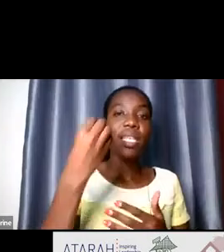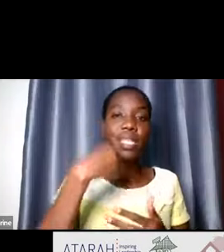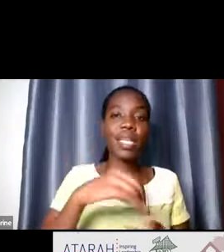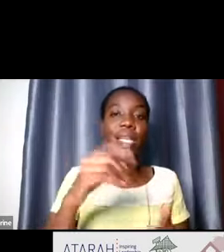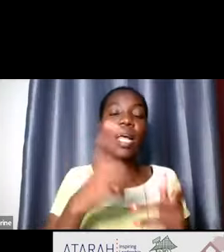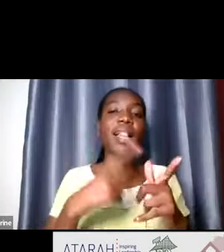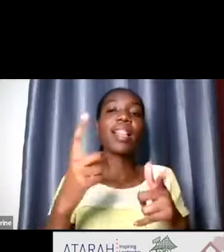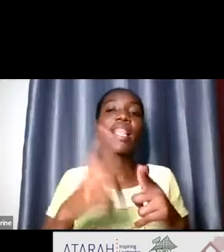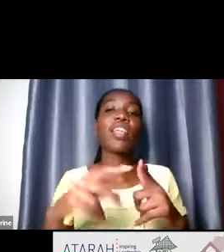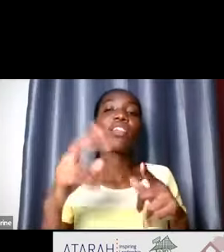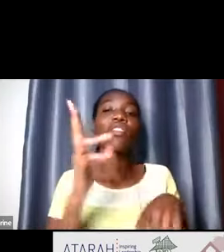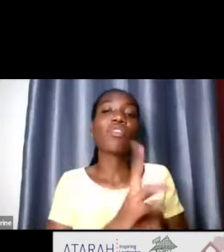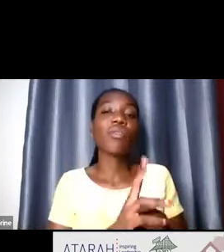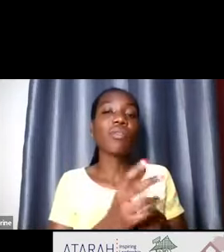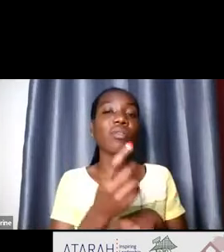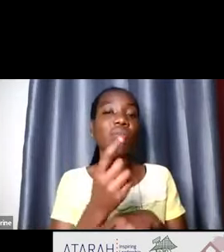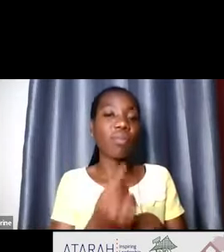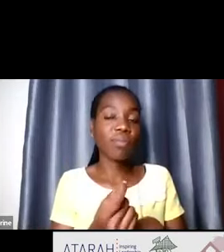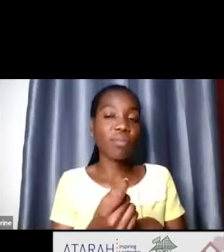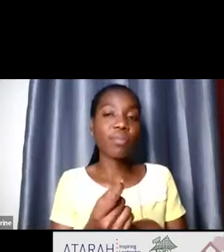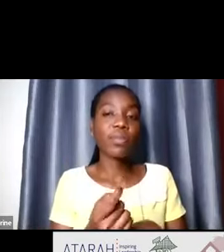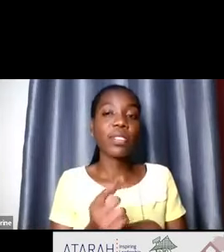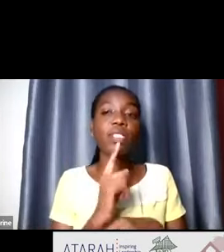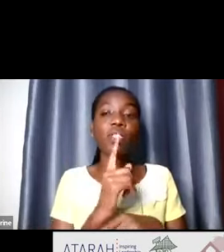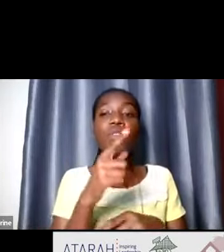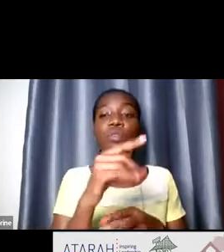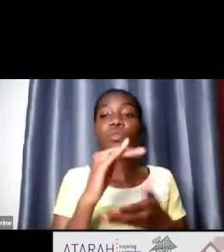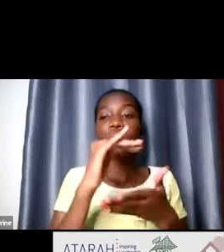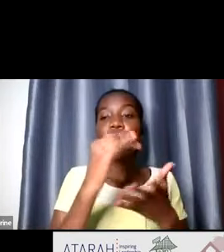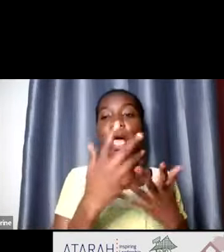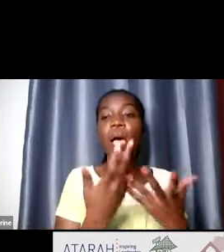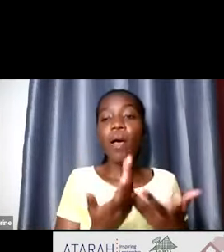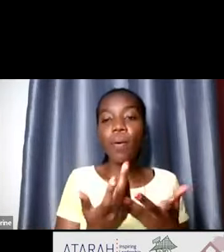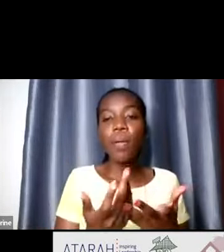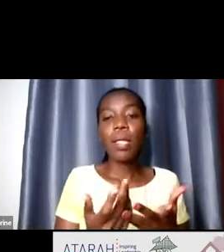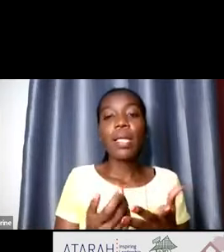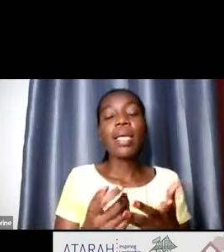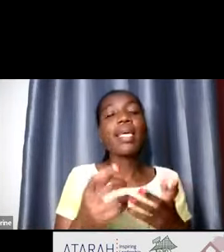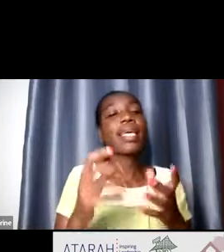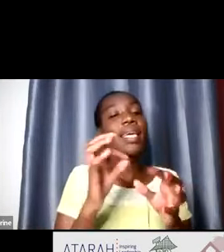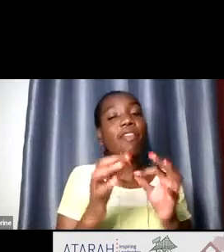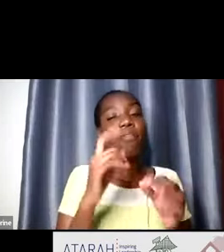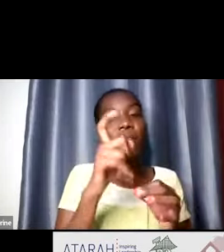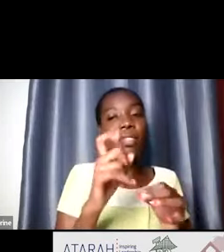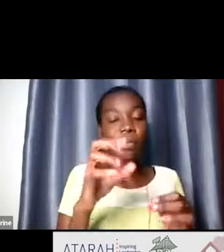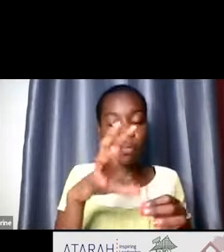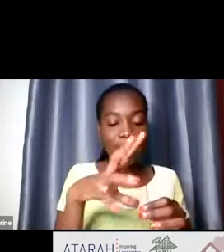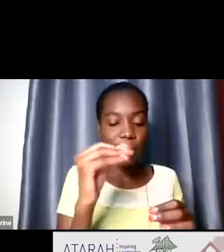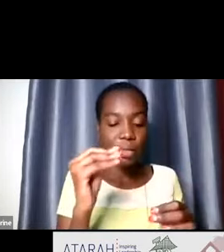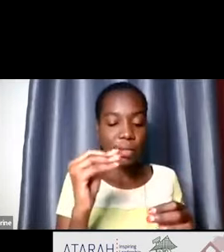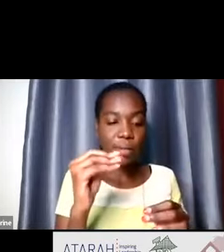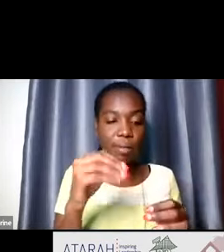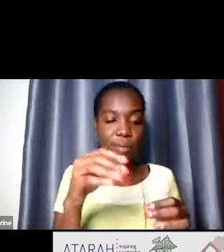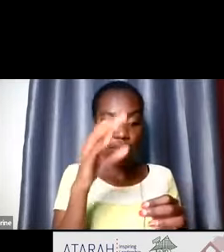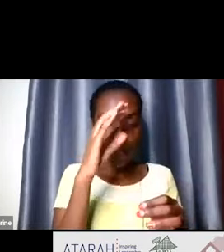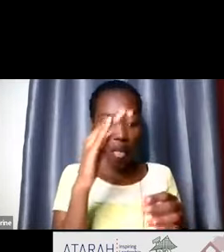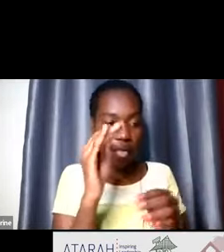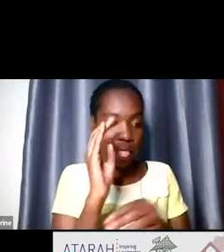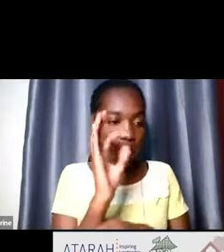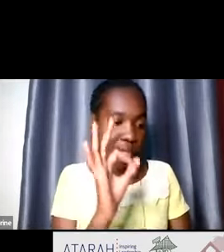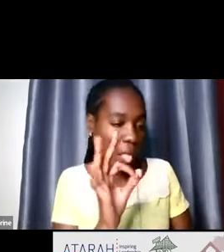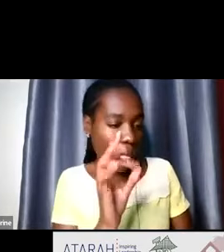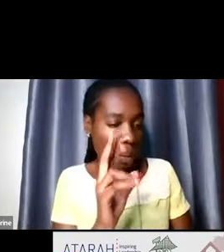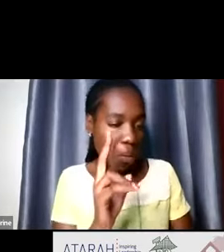it less harmfully. How do you limit the intake? If you have to take Busa 2 cups or 3 cups, take it over a